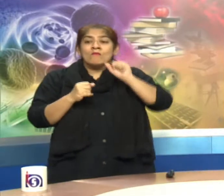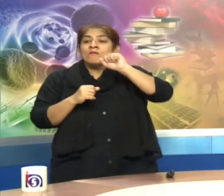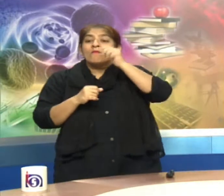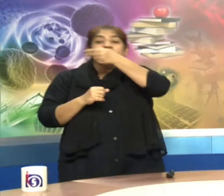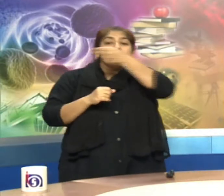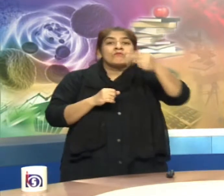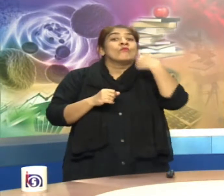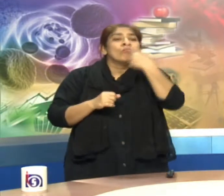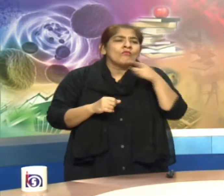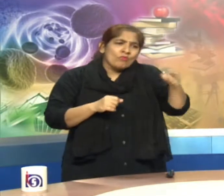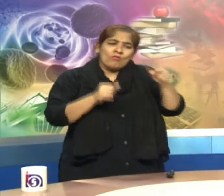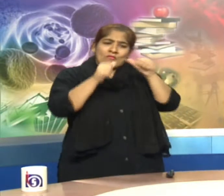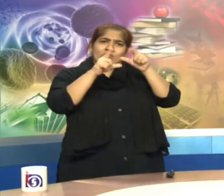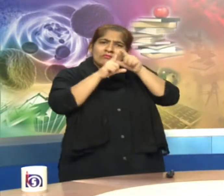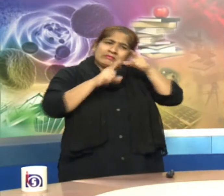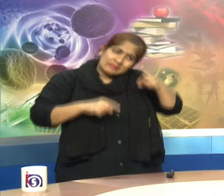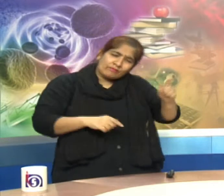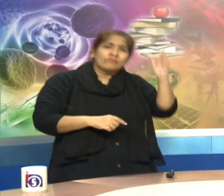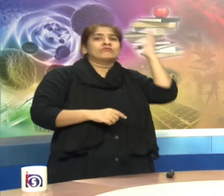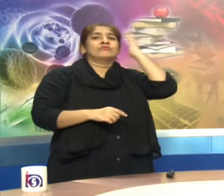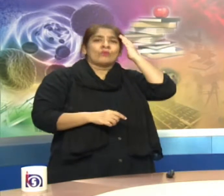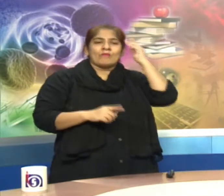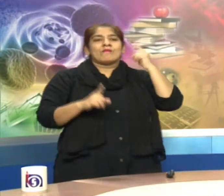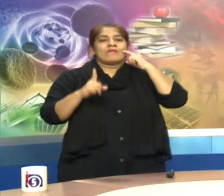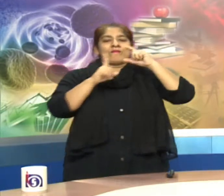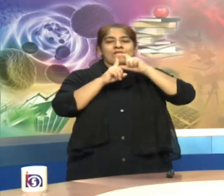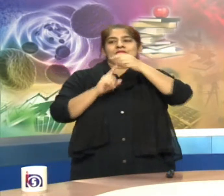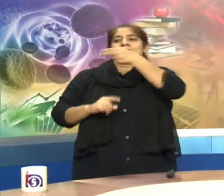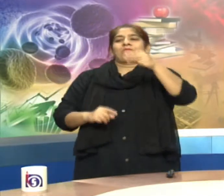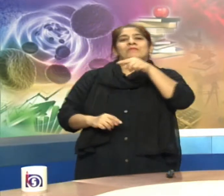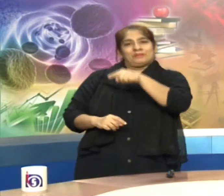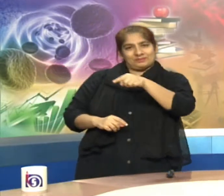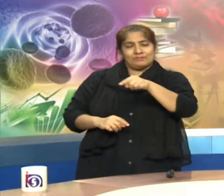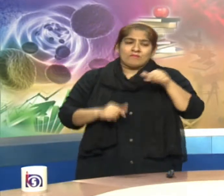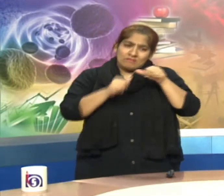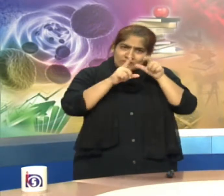that advertising, this is issued by